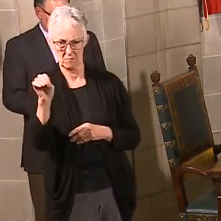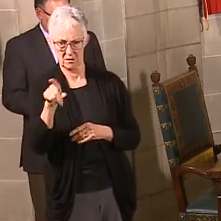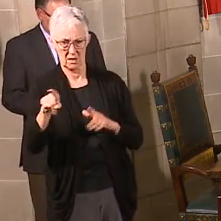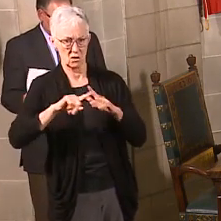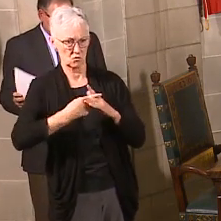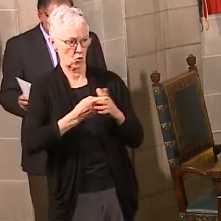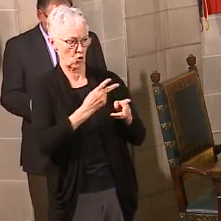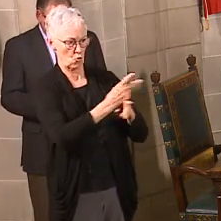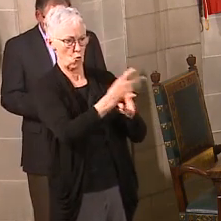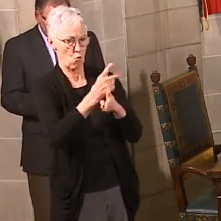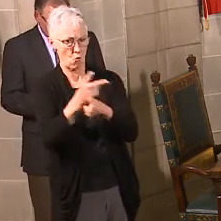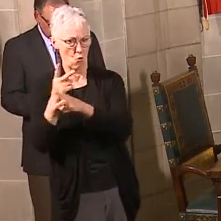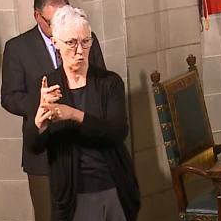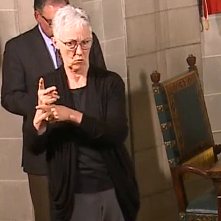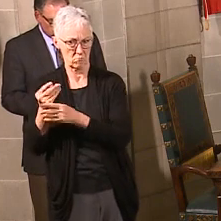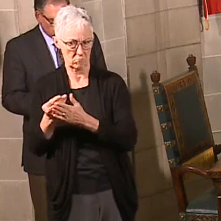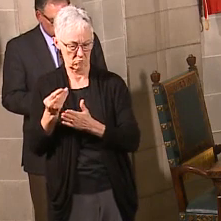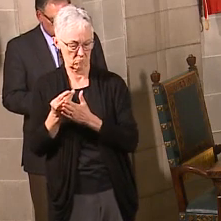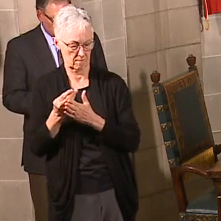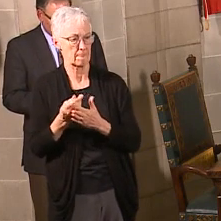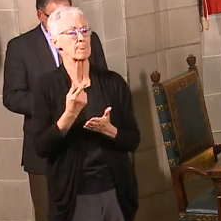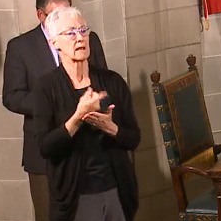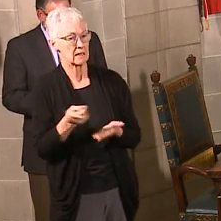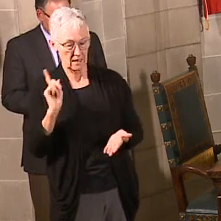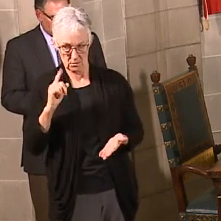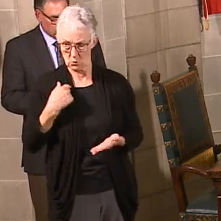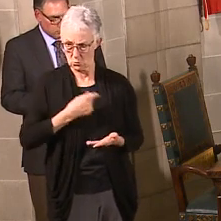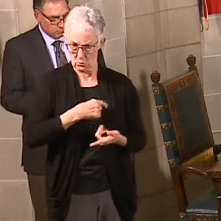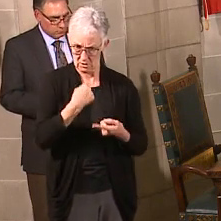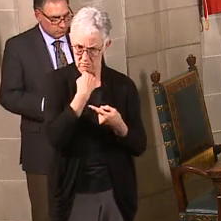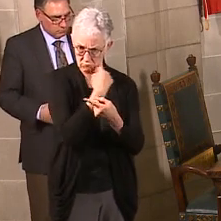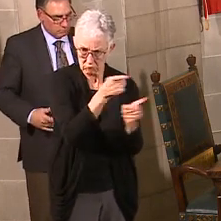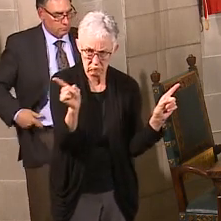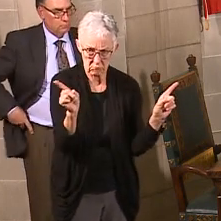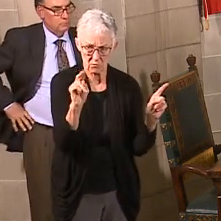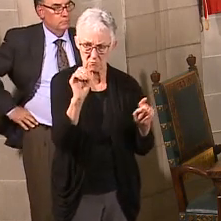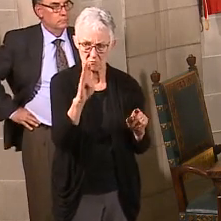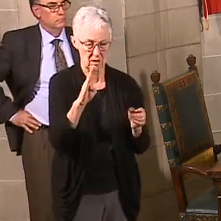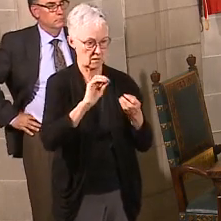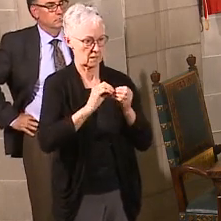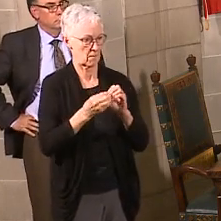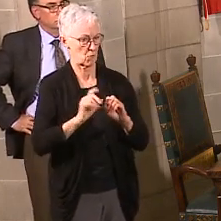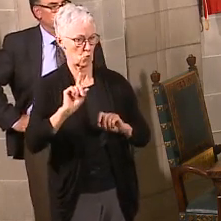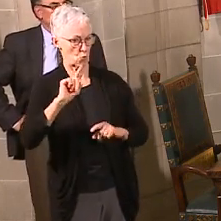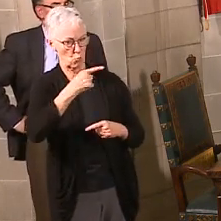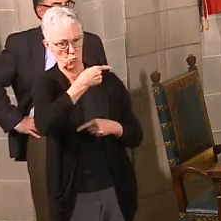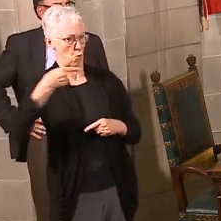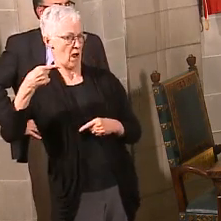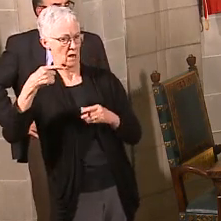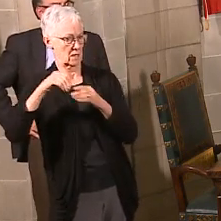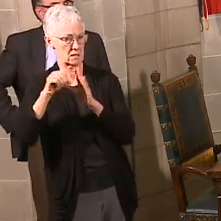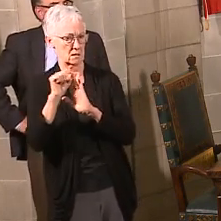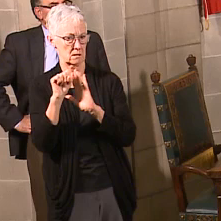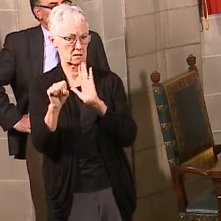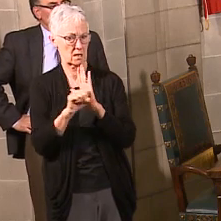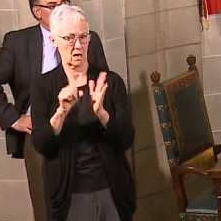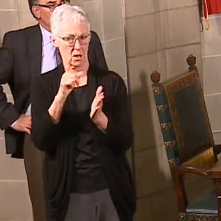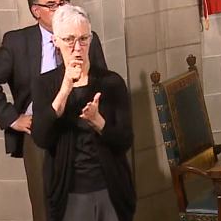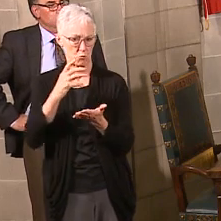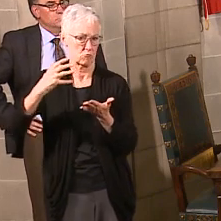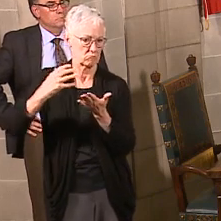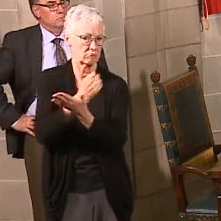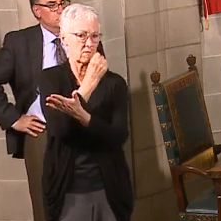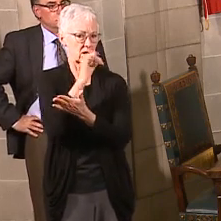this pandemic. Last week, we provided an update to you that Nebraska was the number one state in the nation with regard to taking advantage of that program,